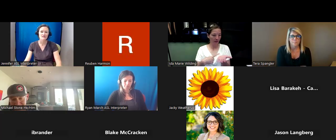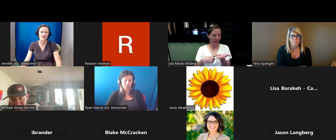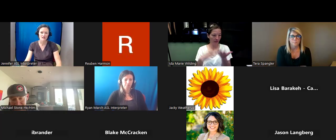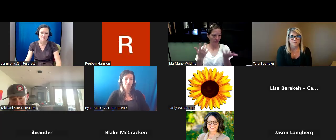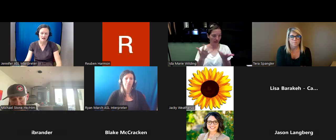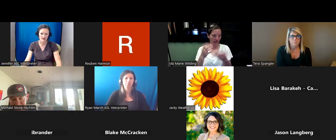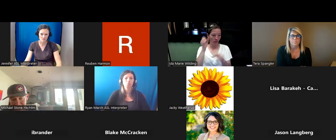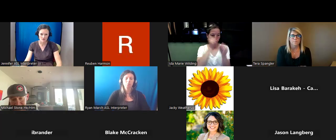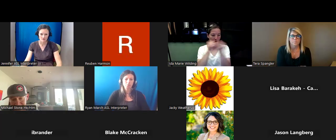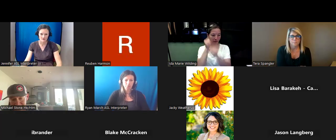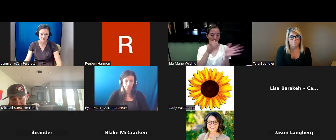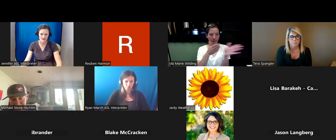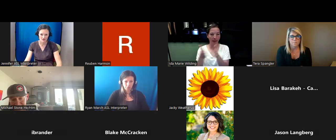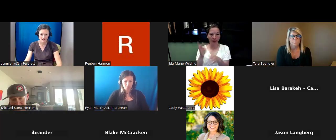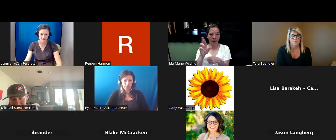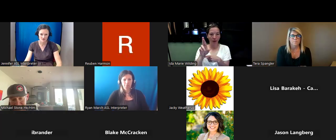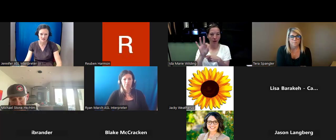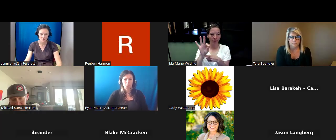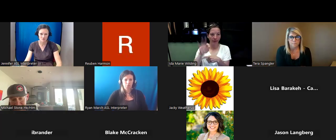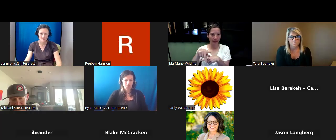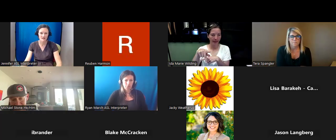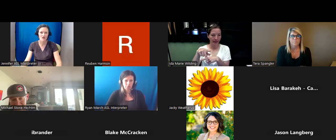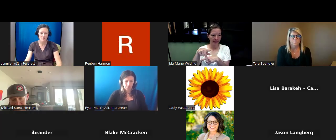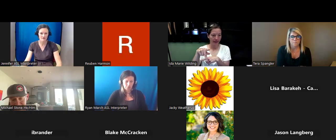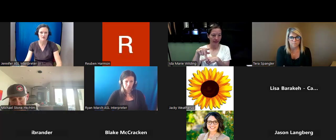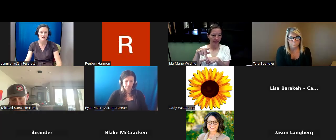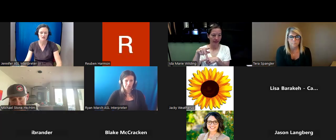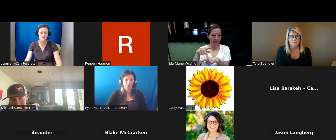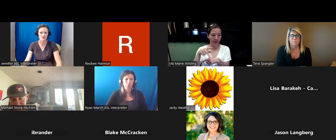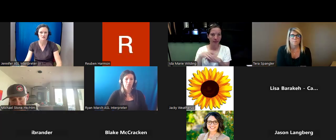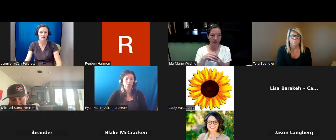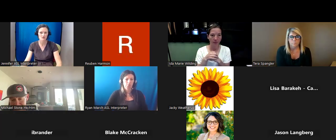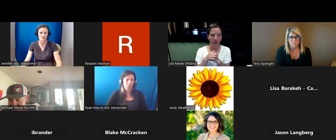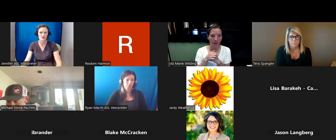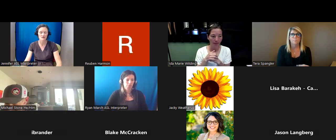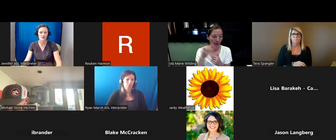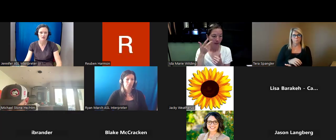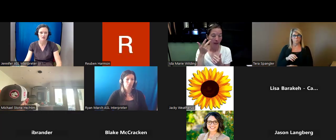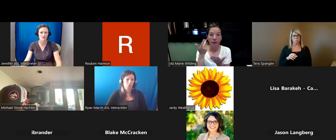Our second item for discussion is strategic plan RFP.